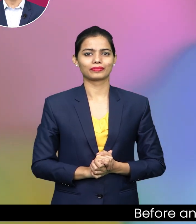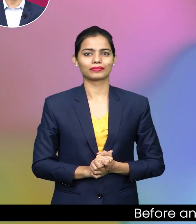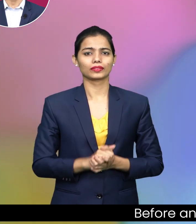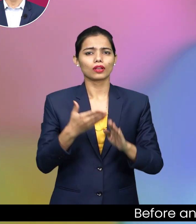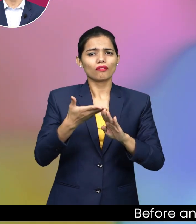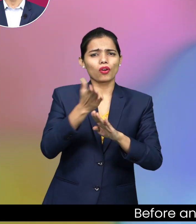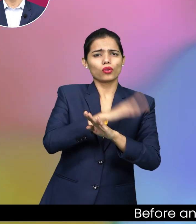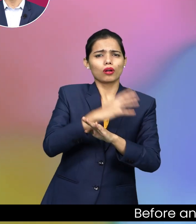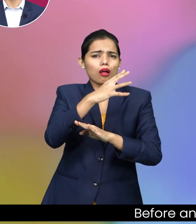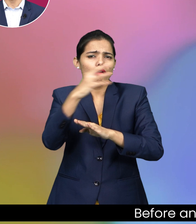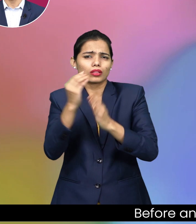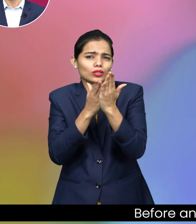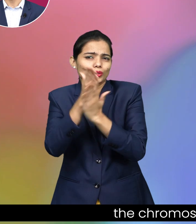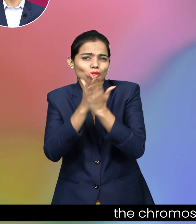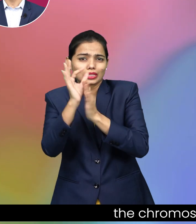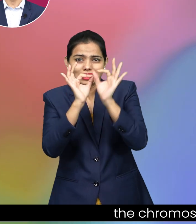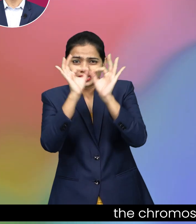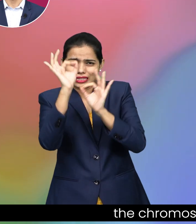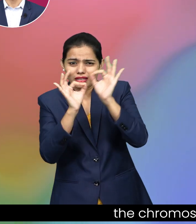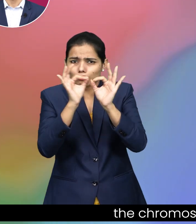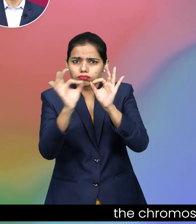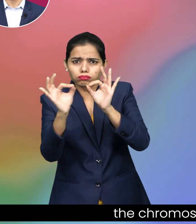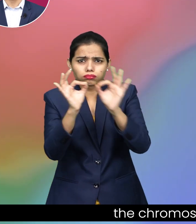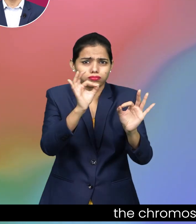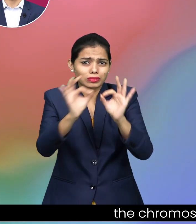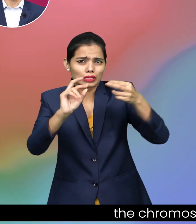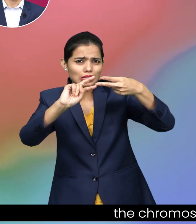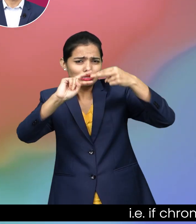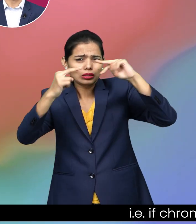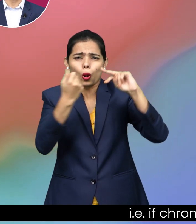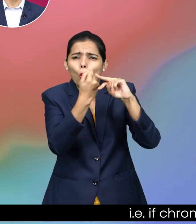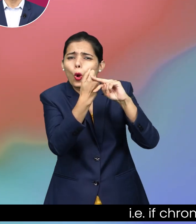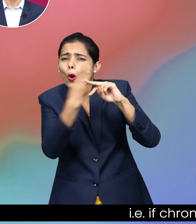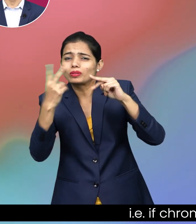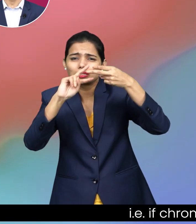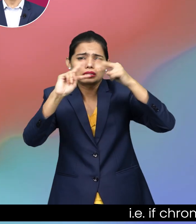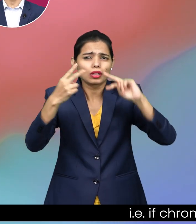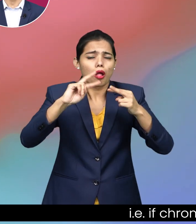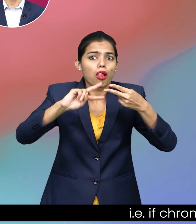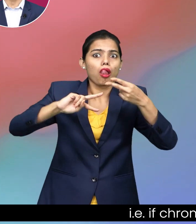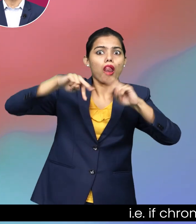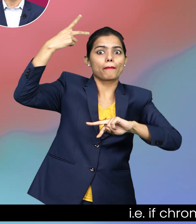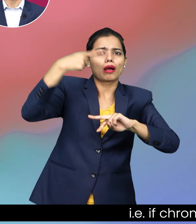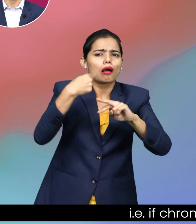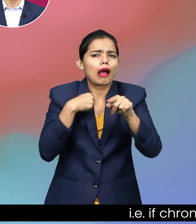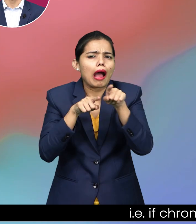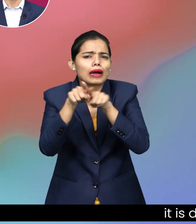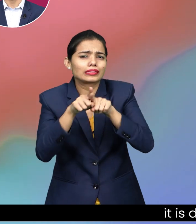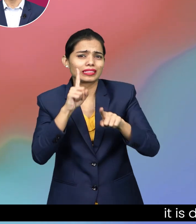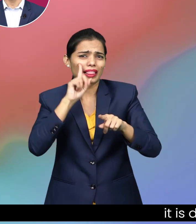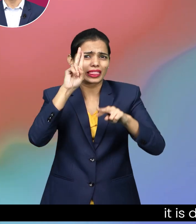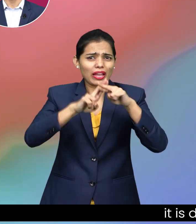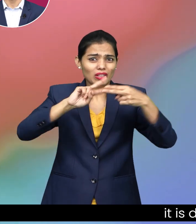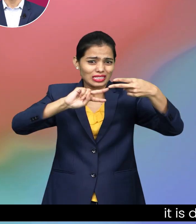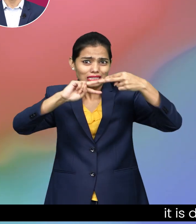Before any type of cell division, the chromosome number is doubled. That is, if chromosome number is 2n,